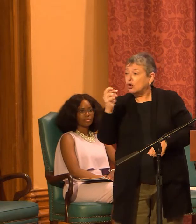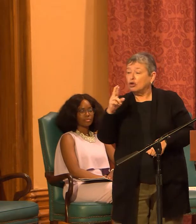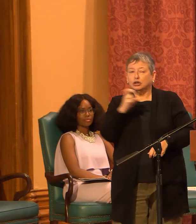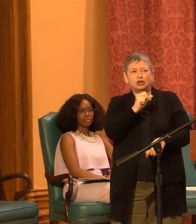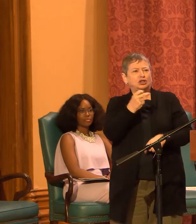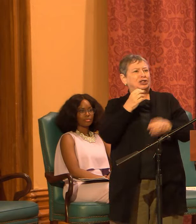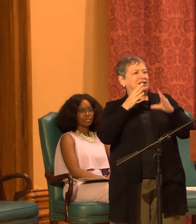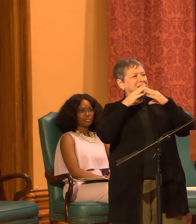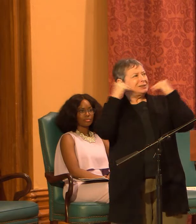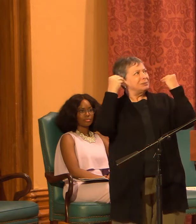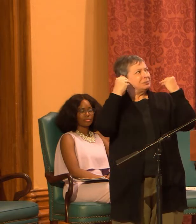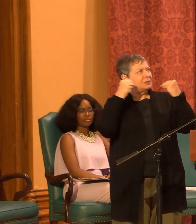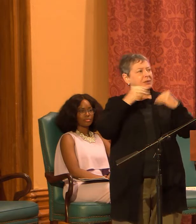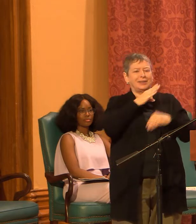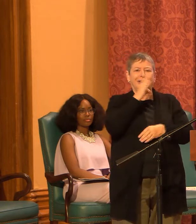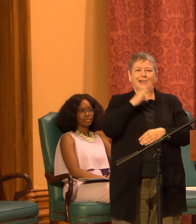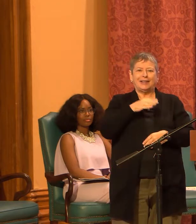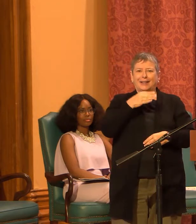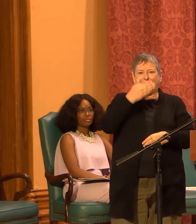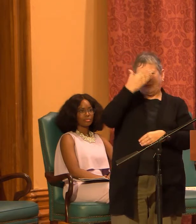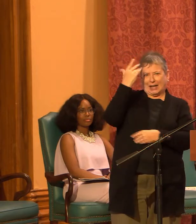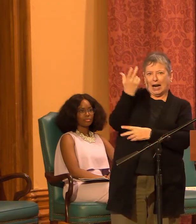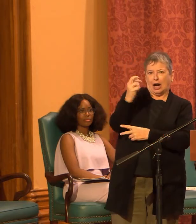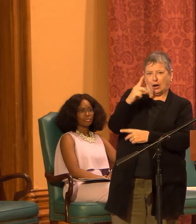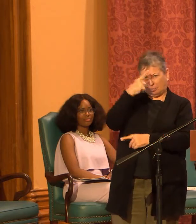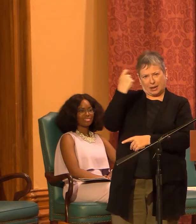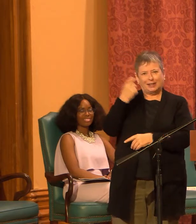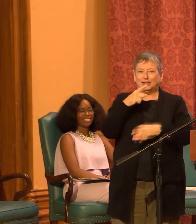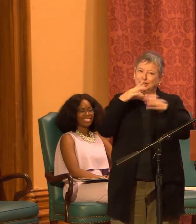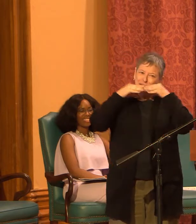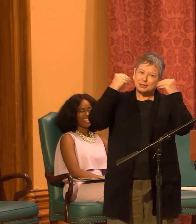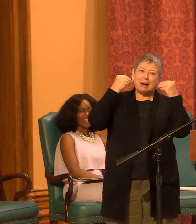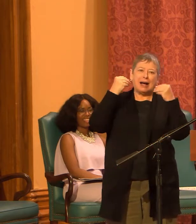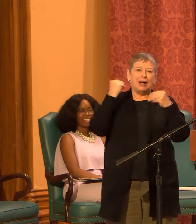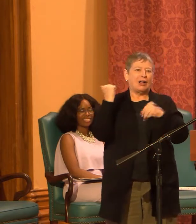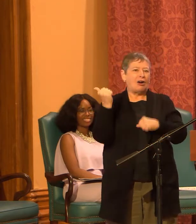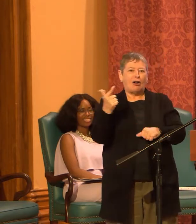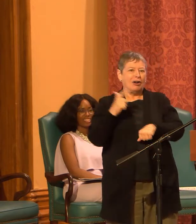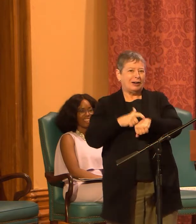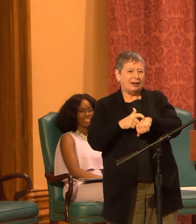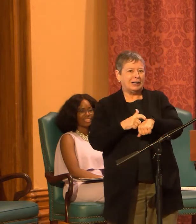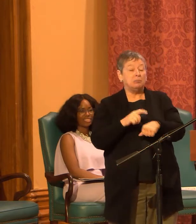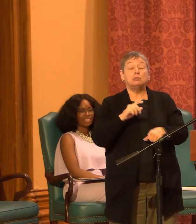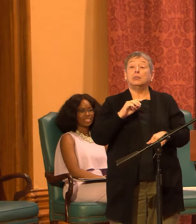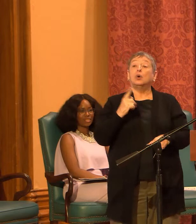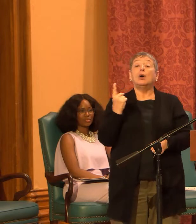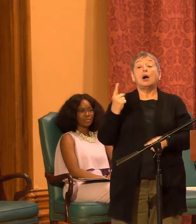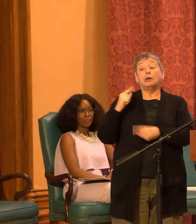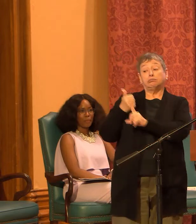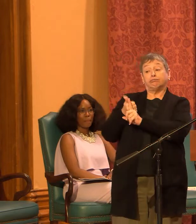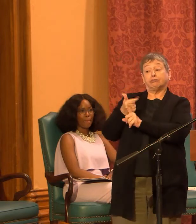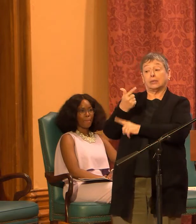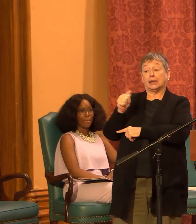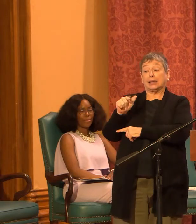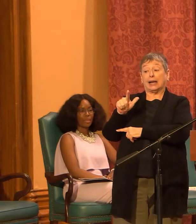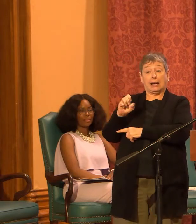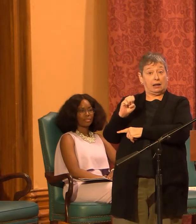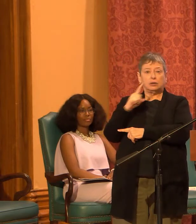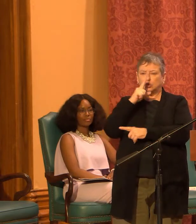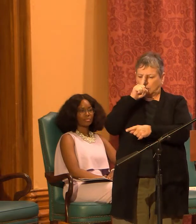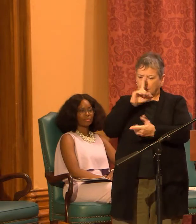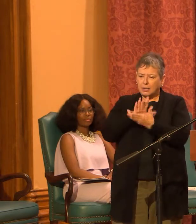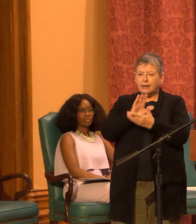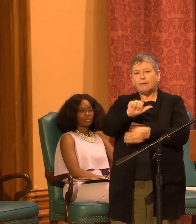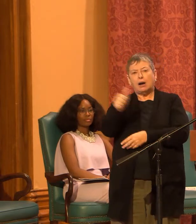smile, and you never knew if you really got under her skin because she smiled anyway. The thing about Gail was she believed in other people.